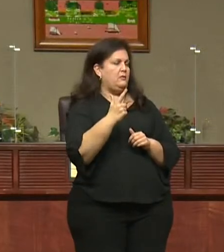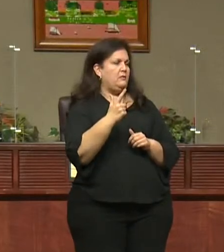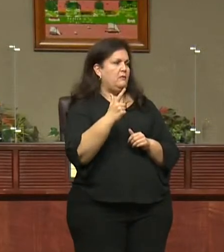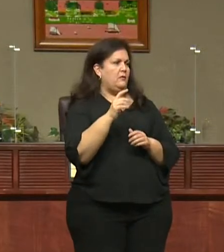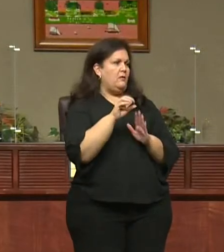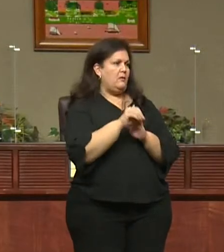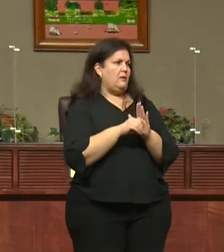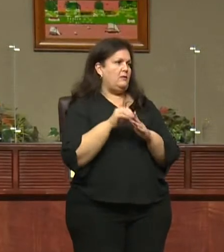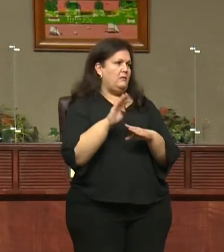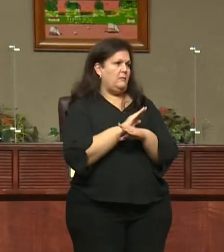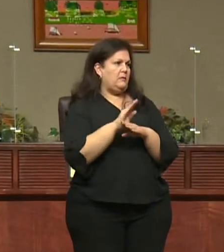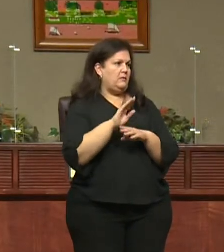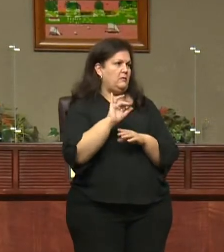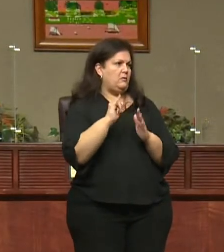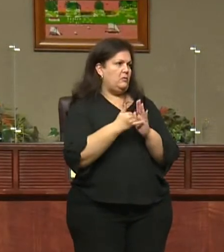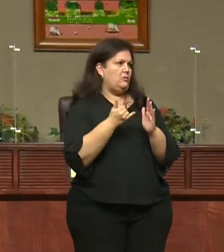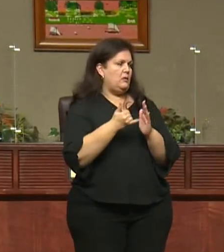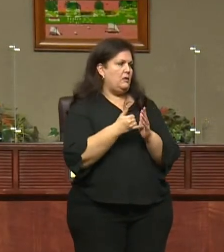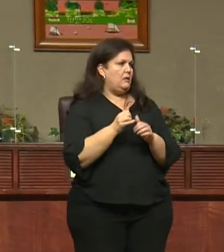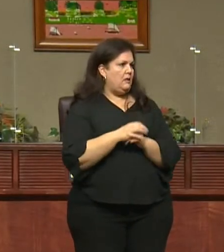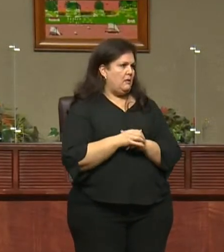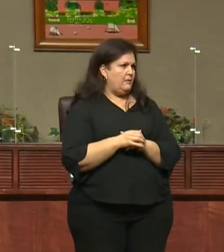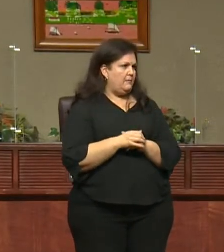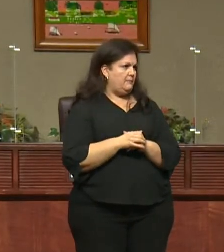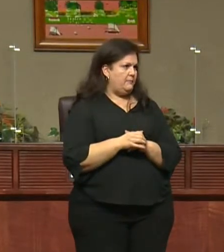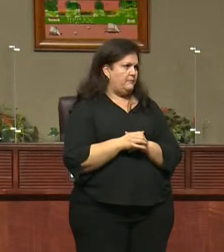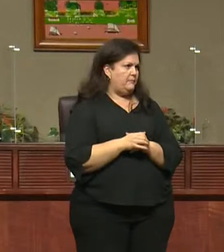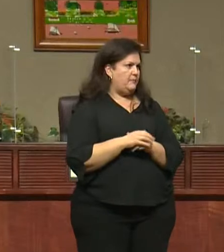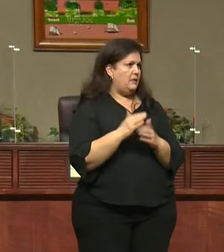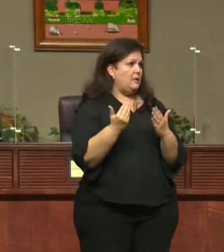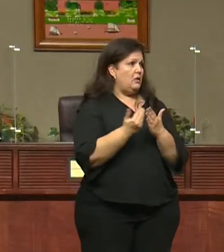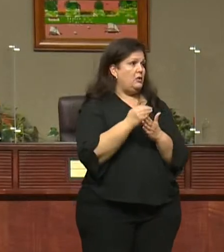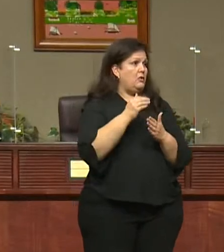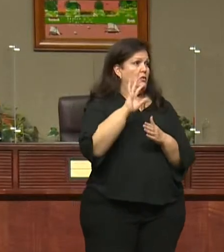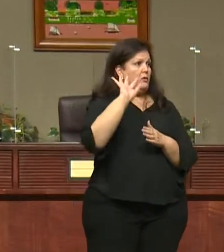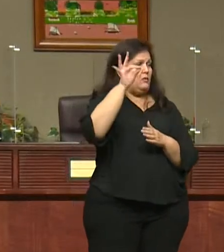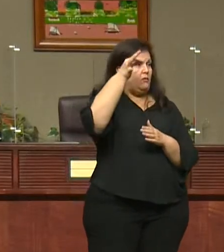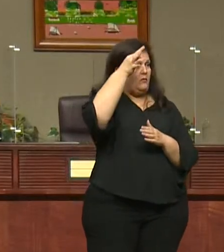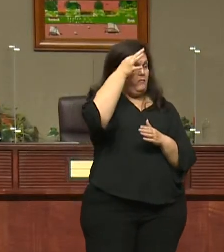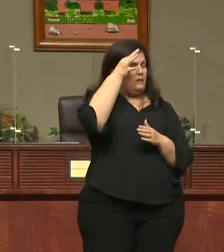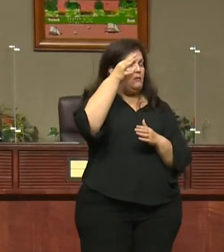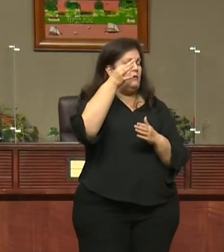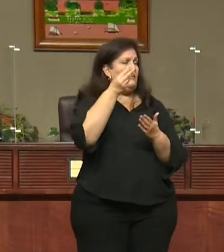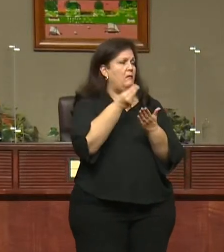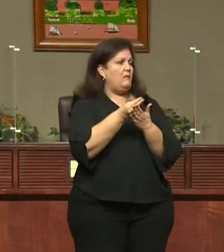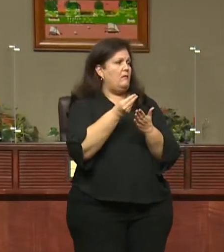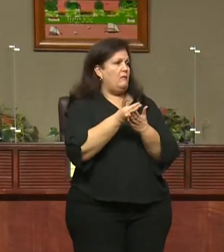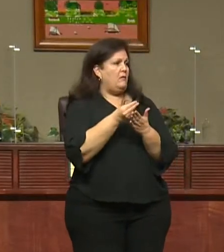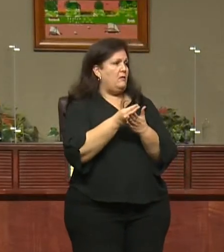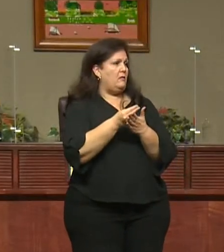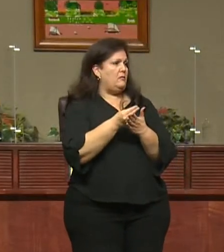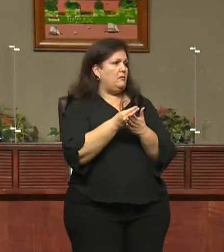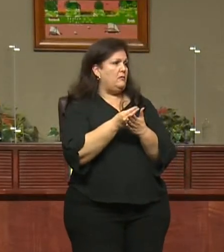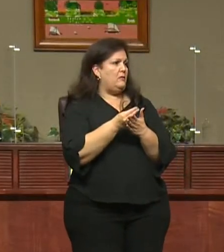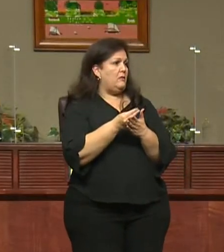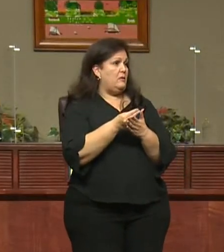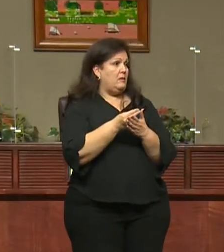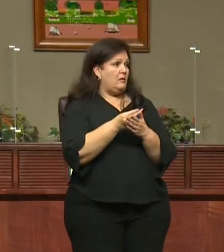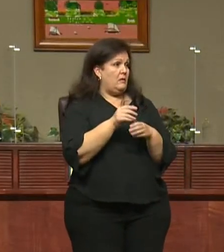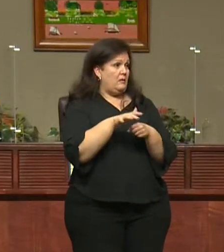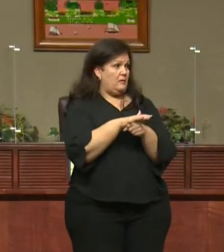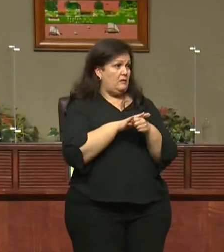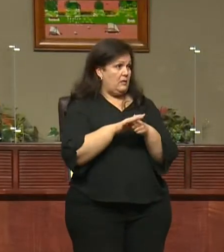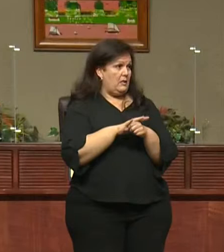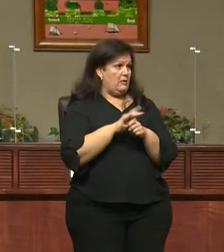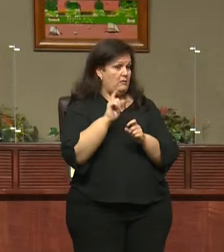for you is, what kind of planning has happened so far around new federal funds, the American Rescue Plan? Has the county gotten any closer to giving the